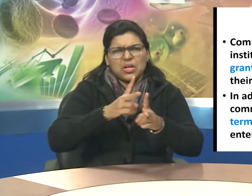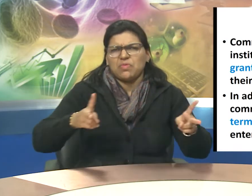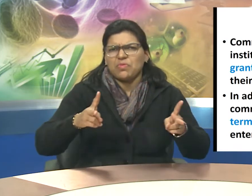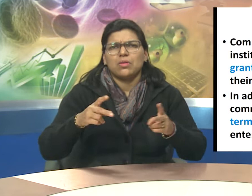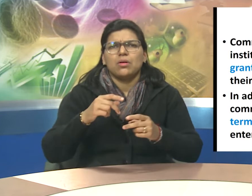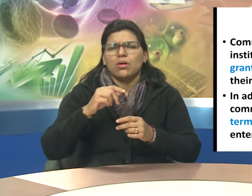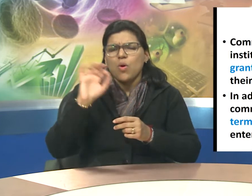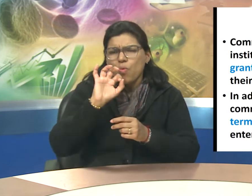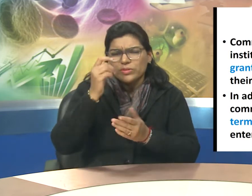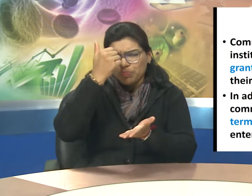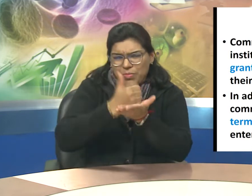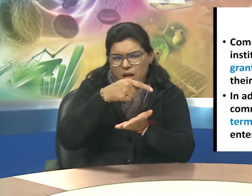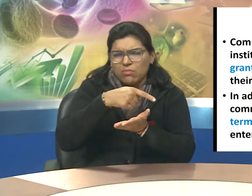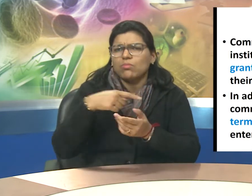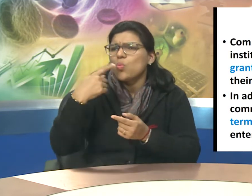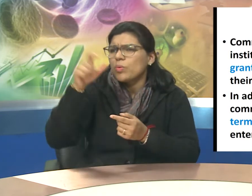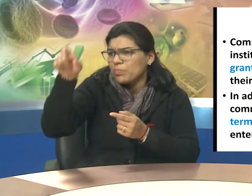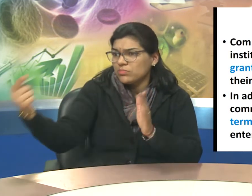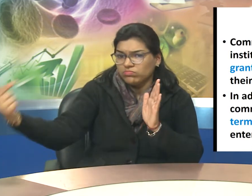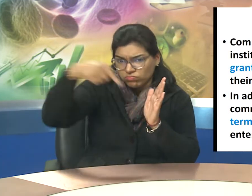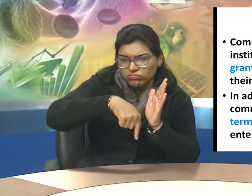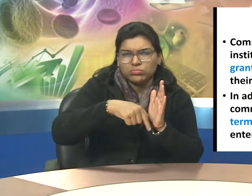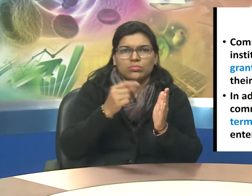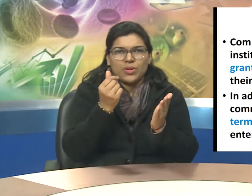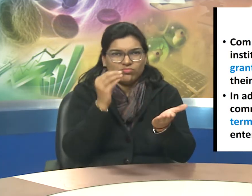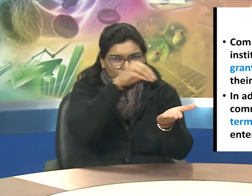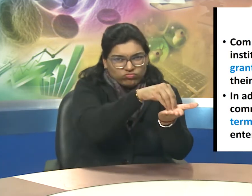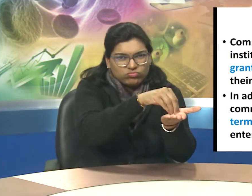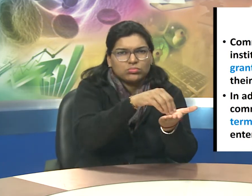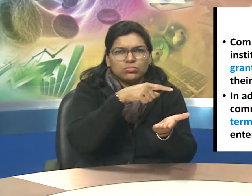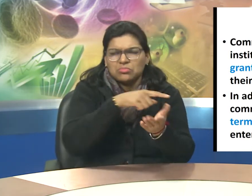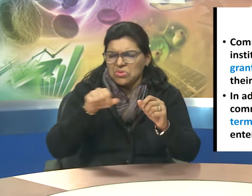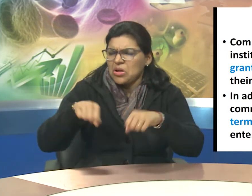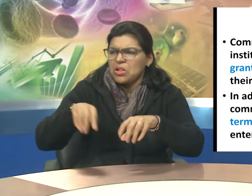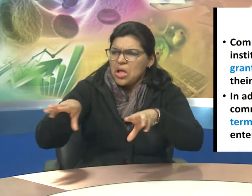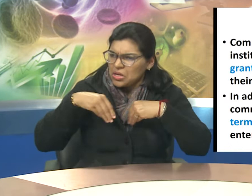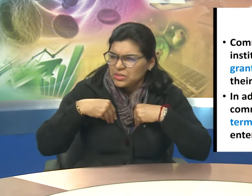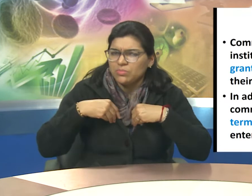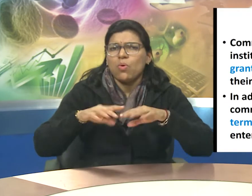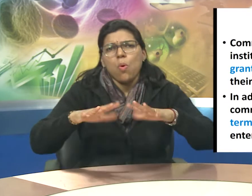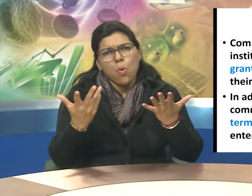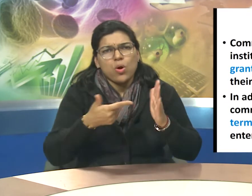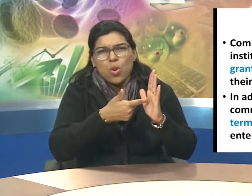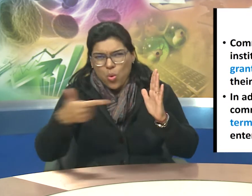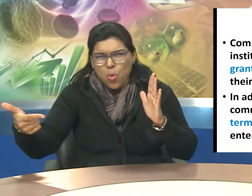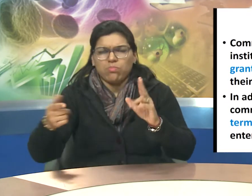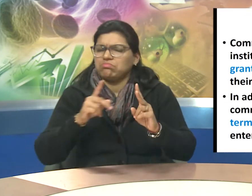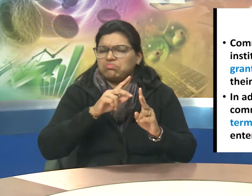So commercial banks are those banking institutions that accepts